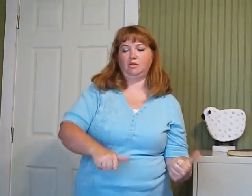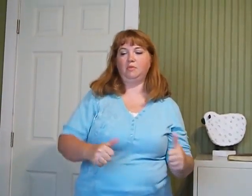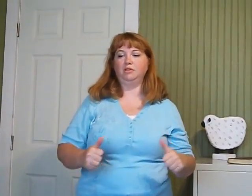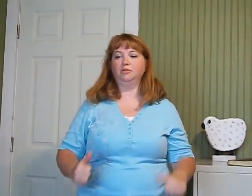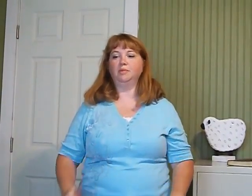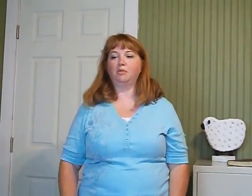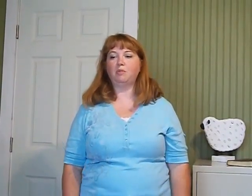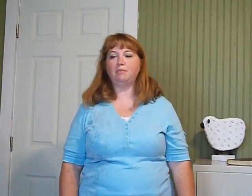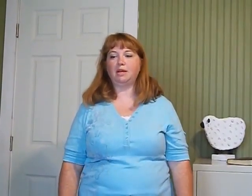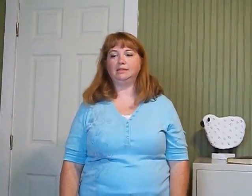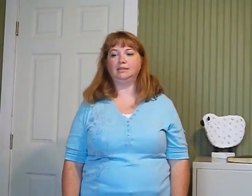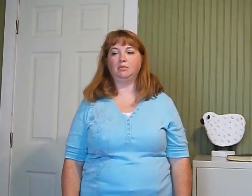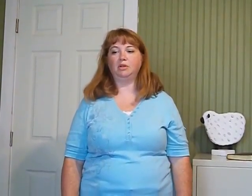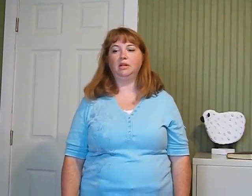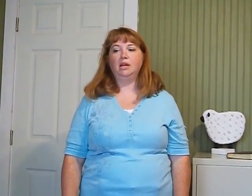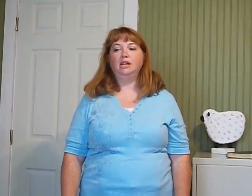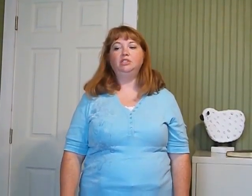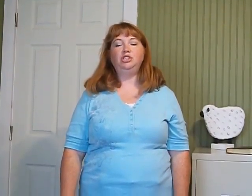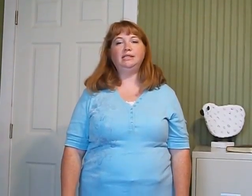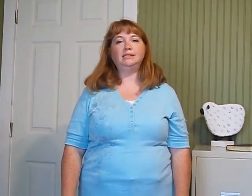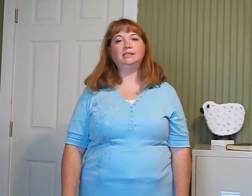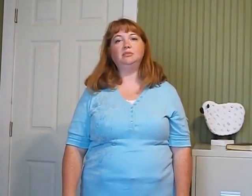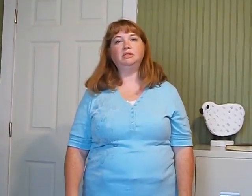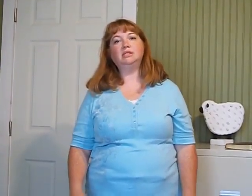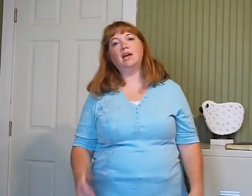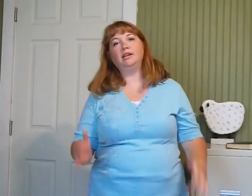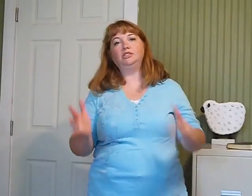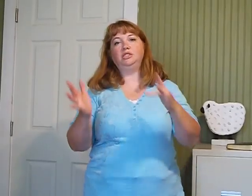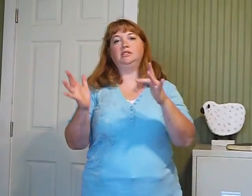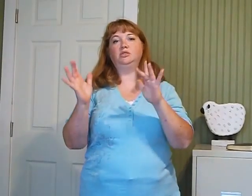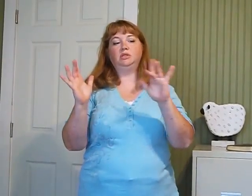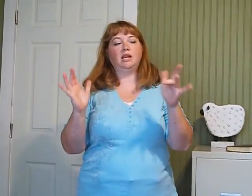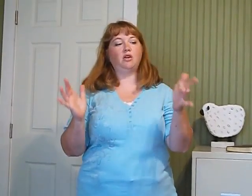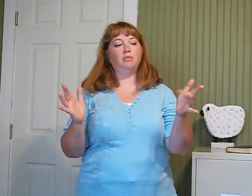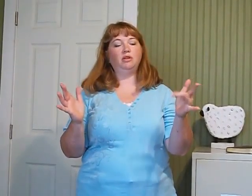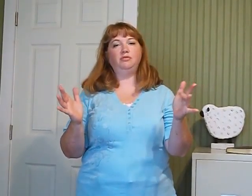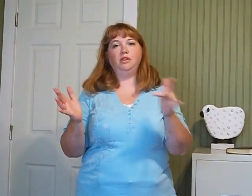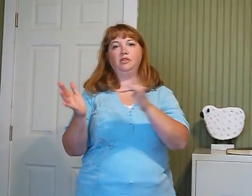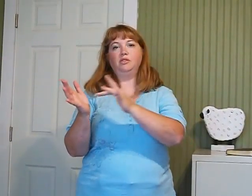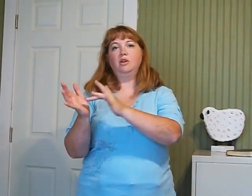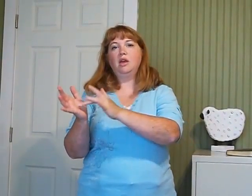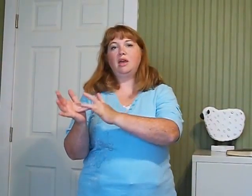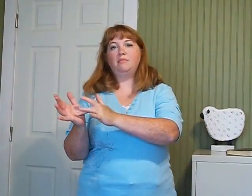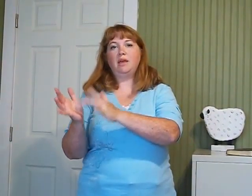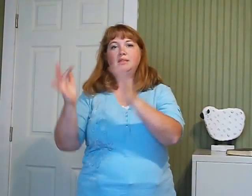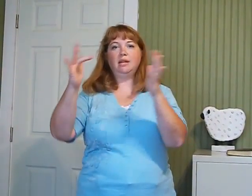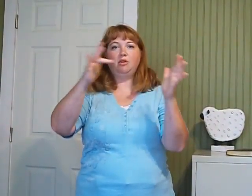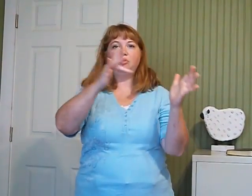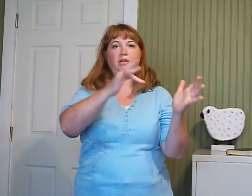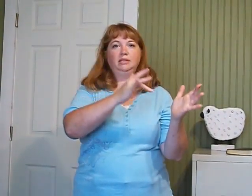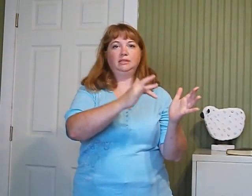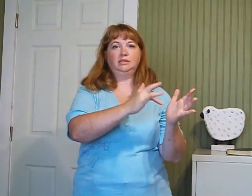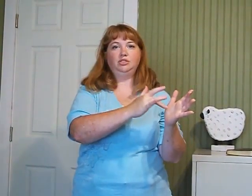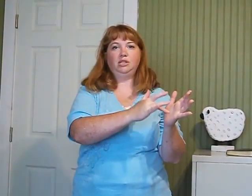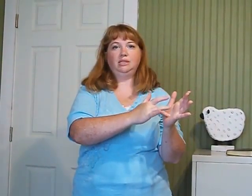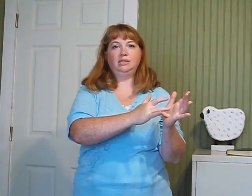dunk them under, like we're baptizing someone. Jesus the Messiah, Jesus, we take our middle finger and make the nail prints.